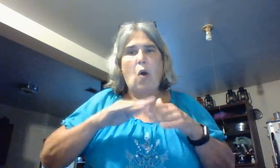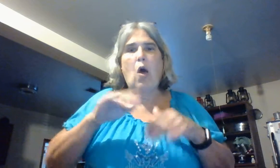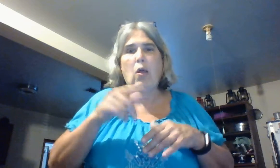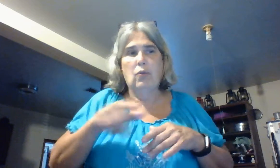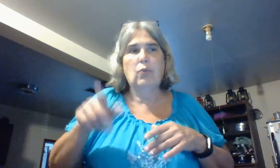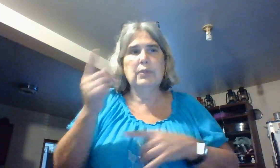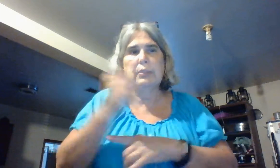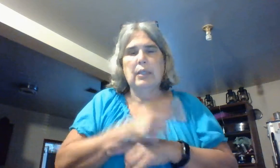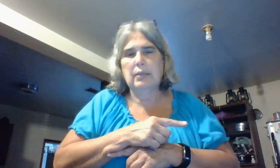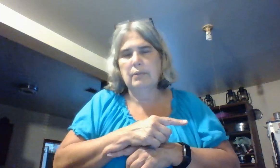a lot more moisture.